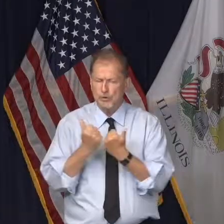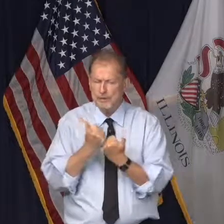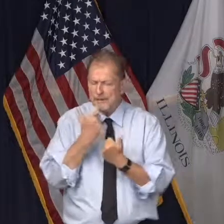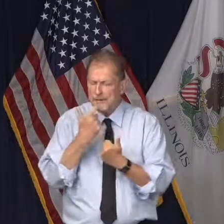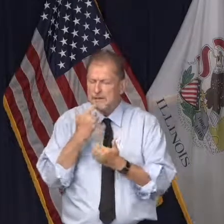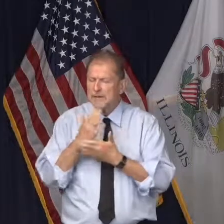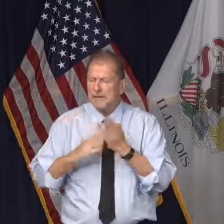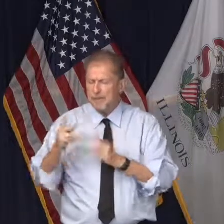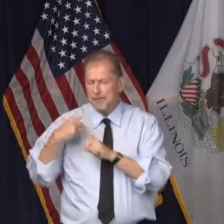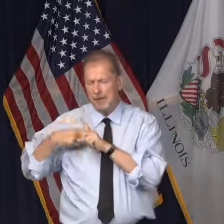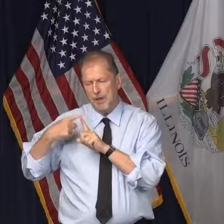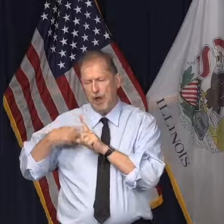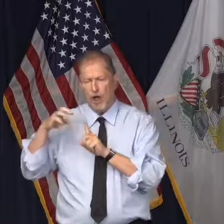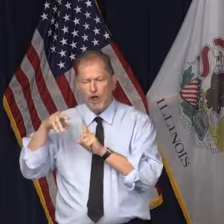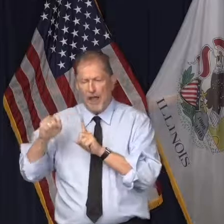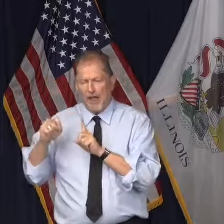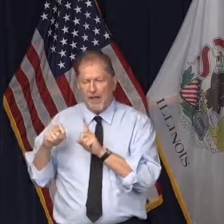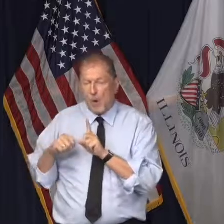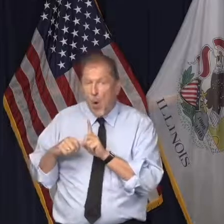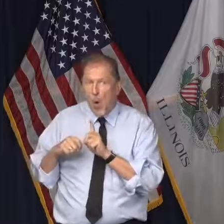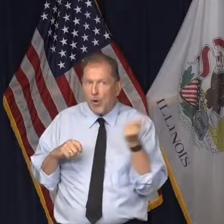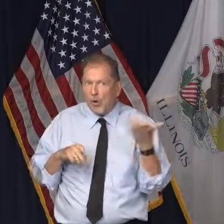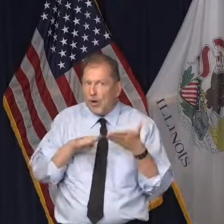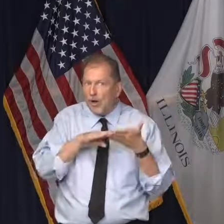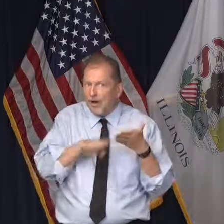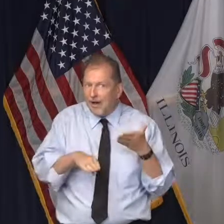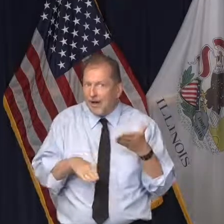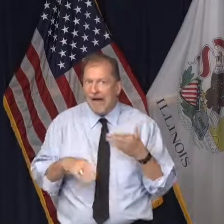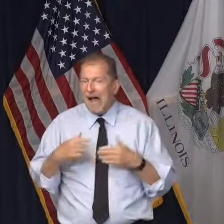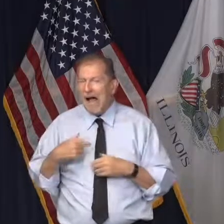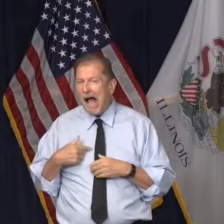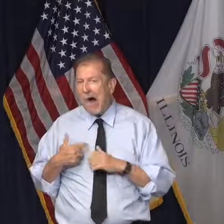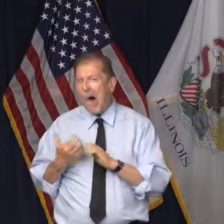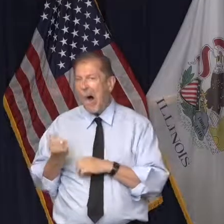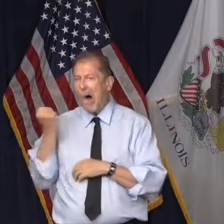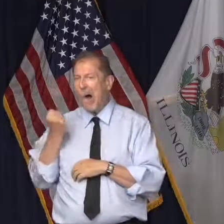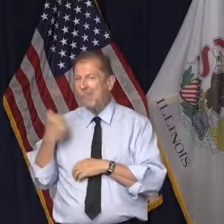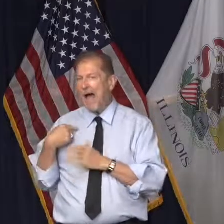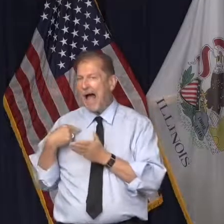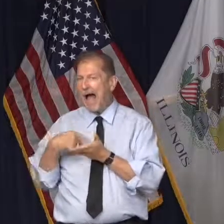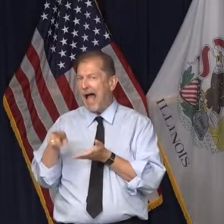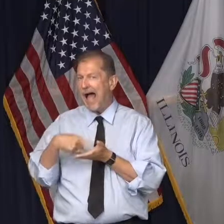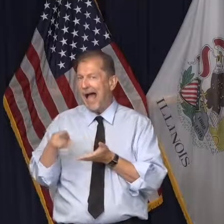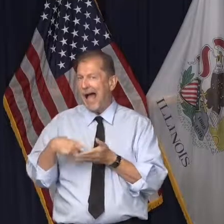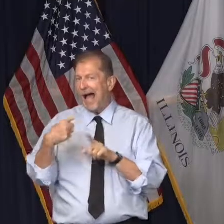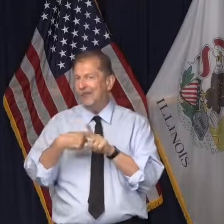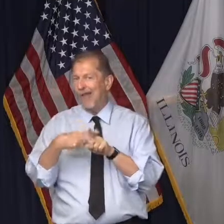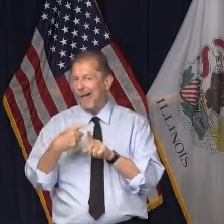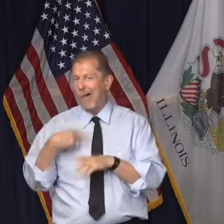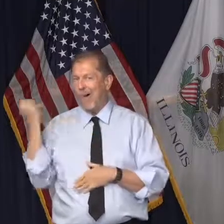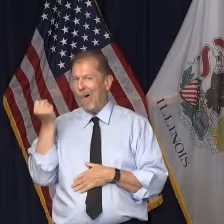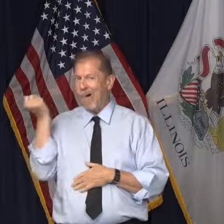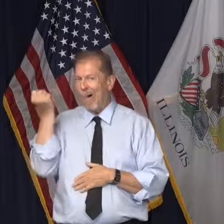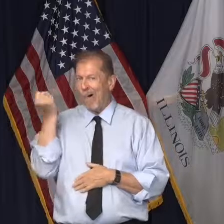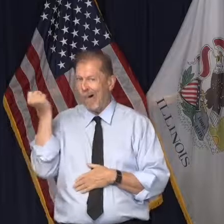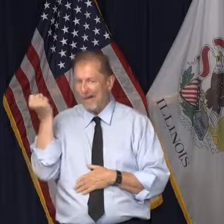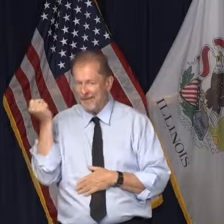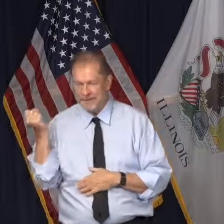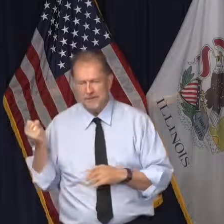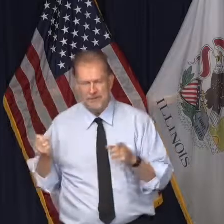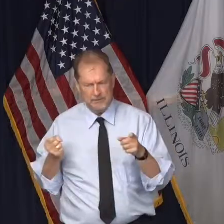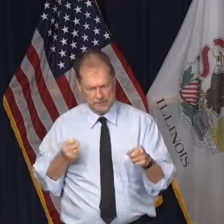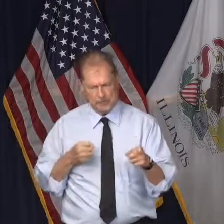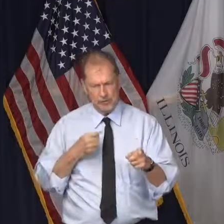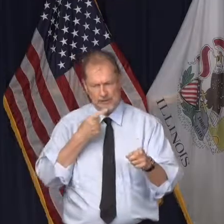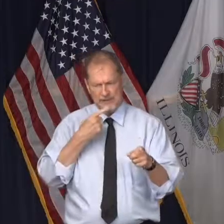are taking advantage of the grace period. Mm-hmm. They are asking you to amend the orders about no